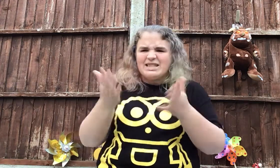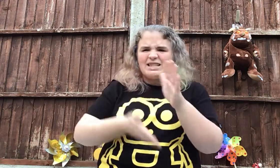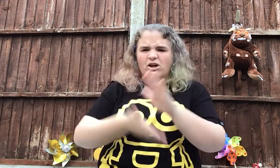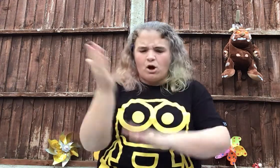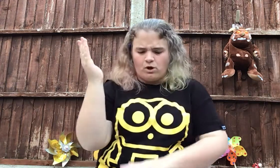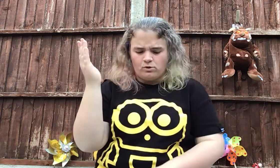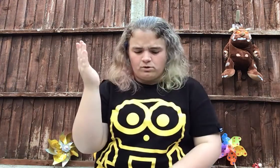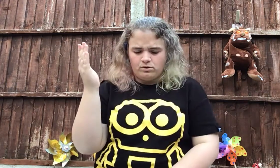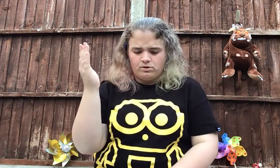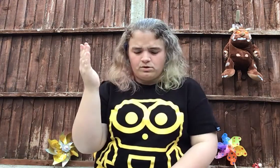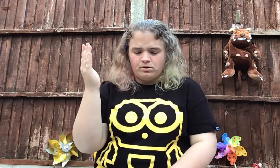it go?